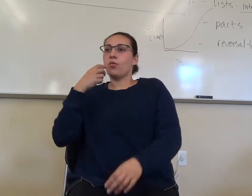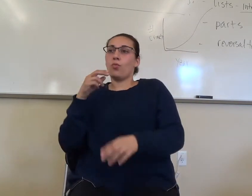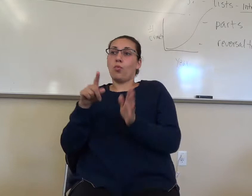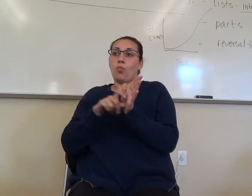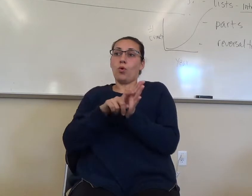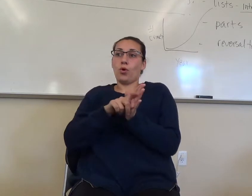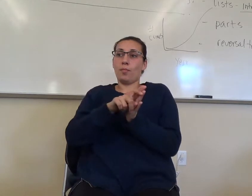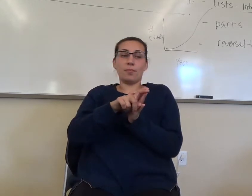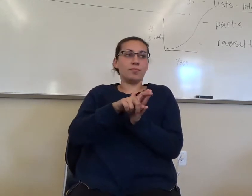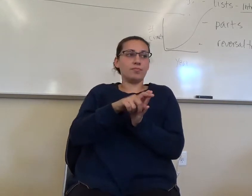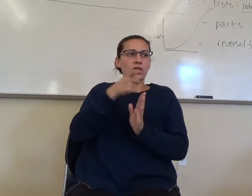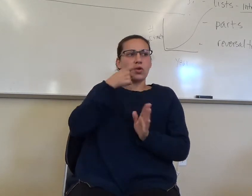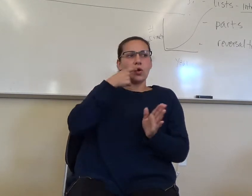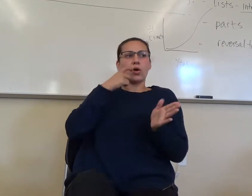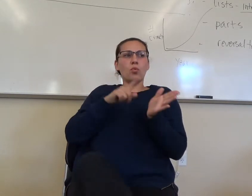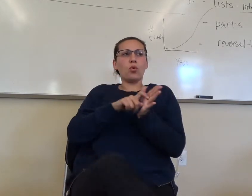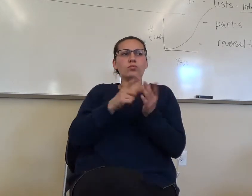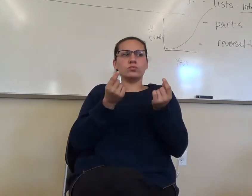the hookworm is doing what?